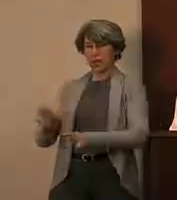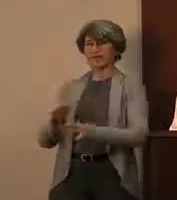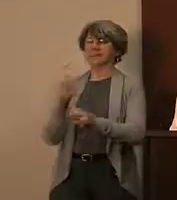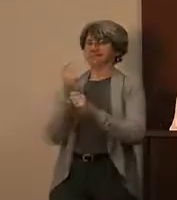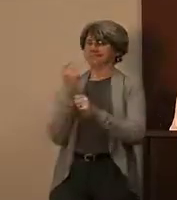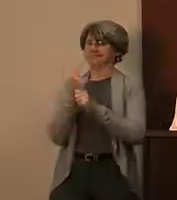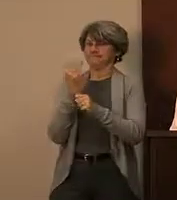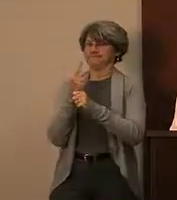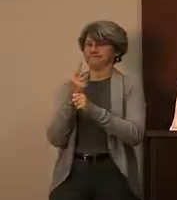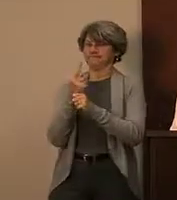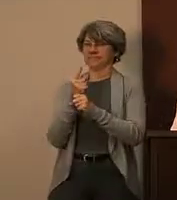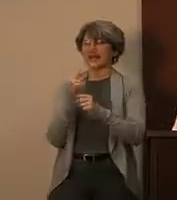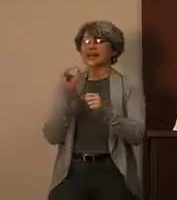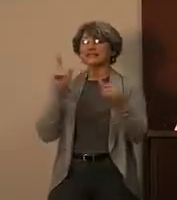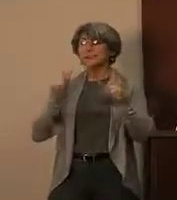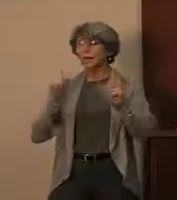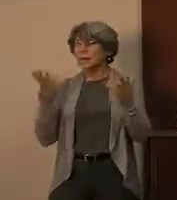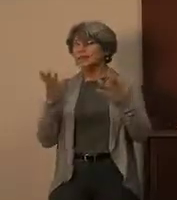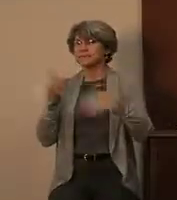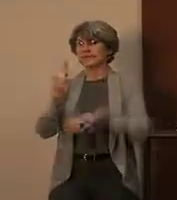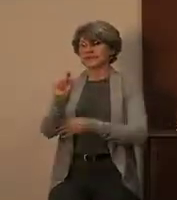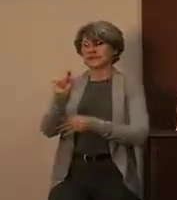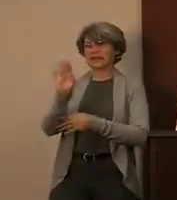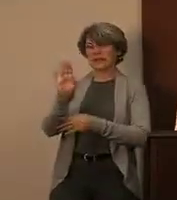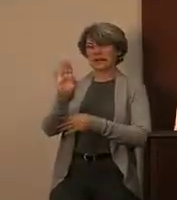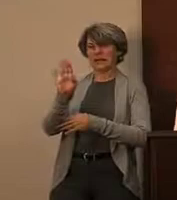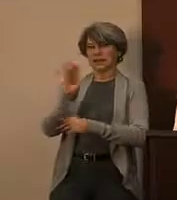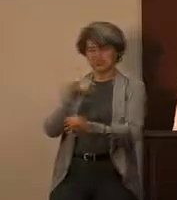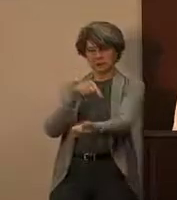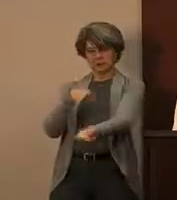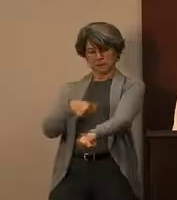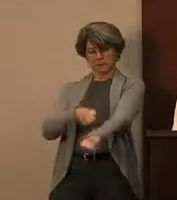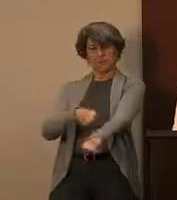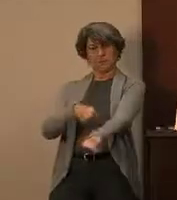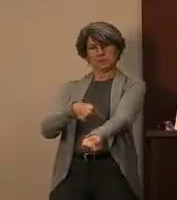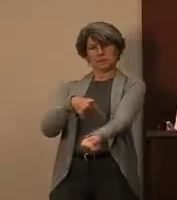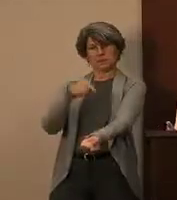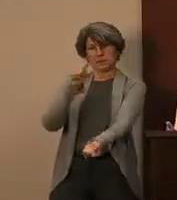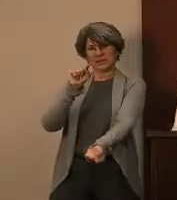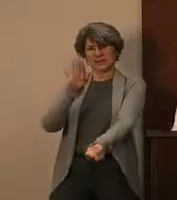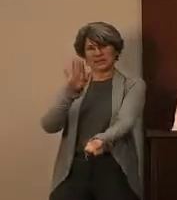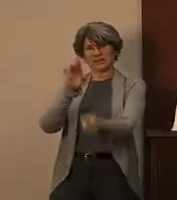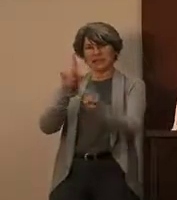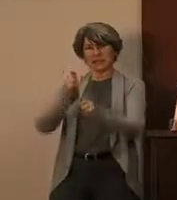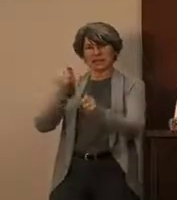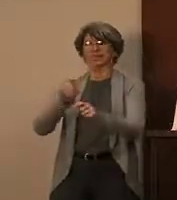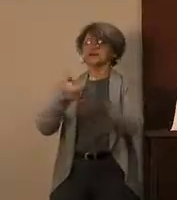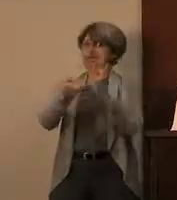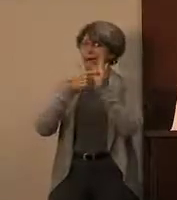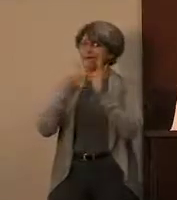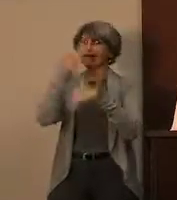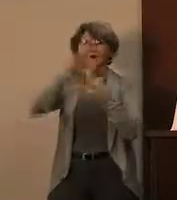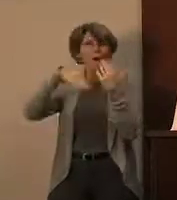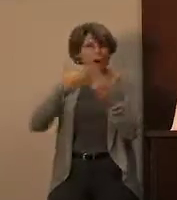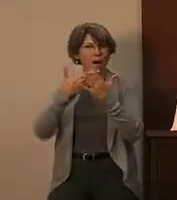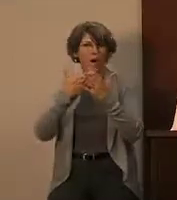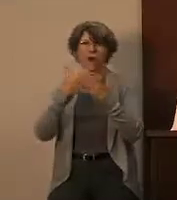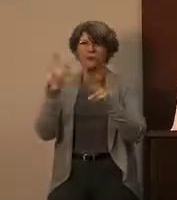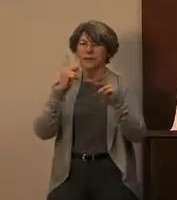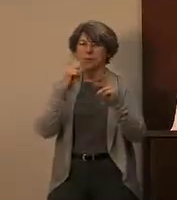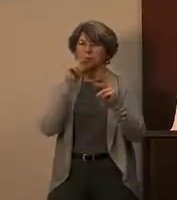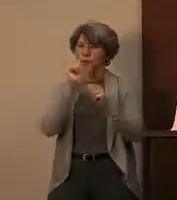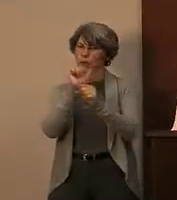and this is the TB test. So the TB skin test is required for all healthcare workers, inpatient and